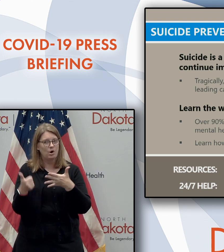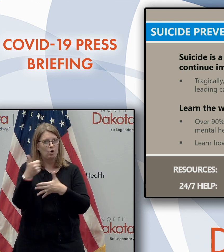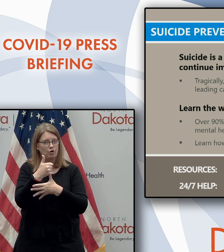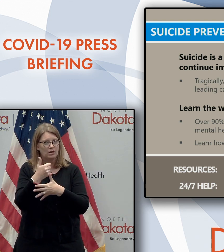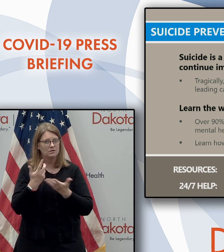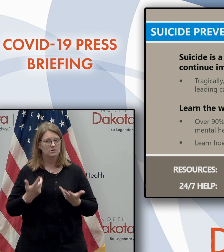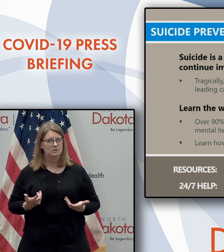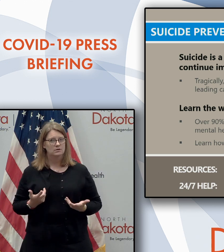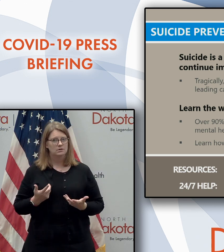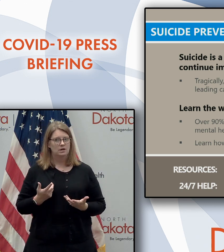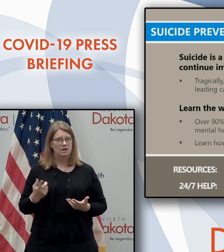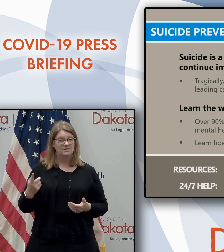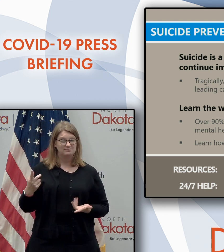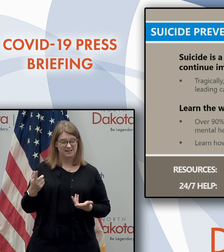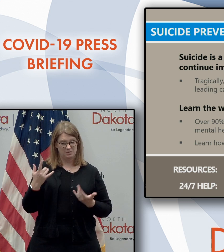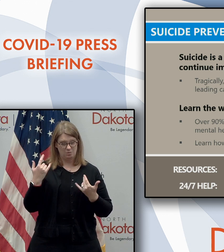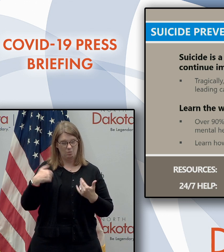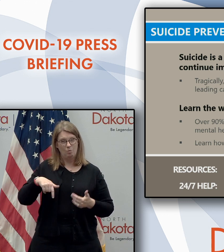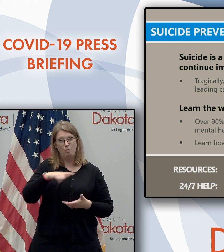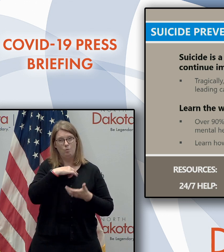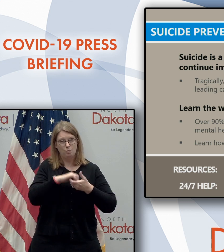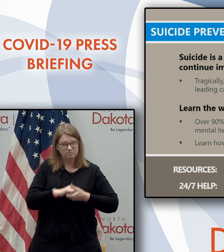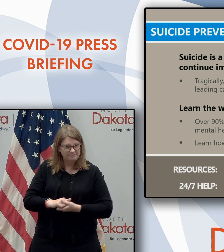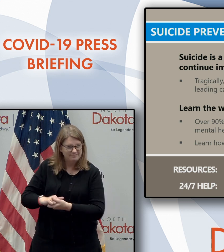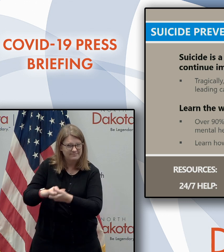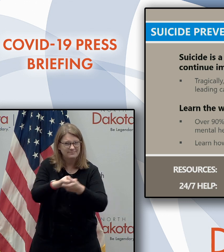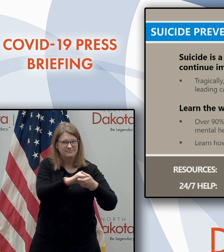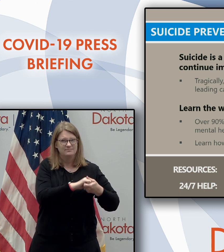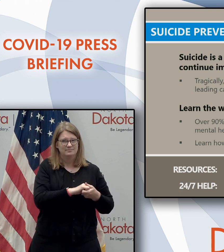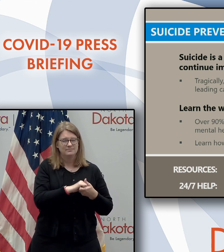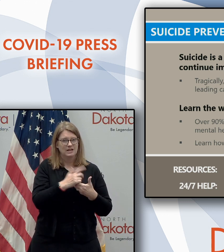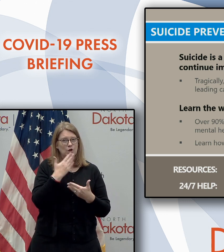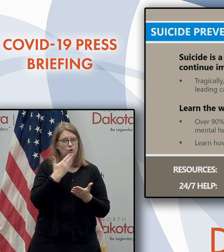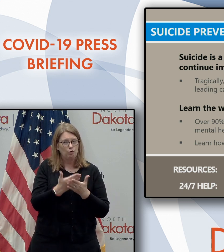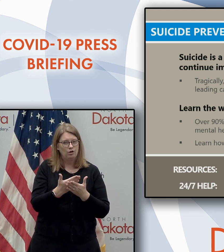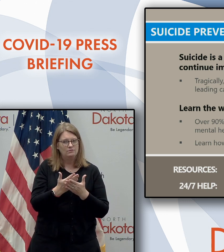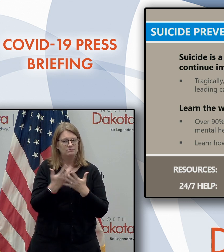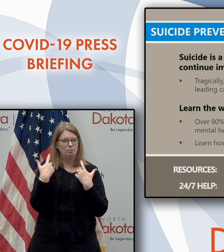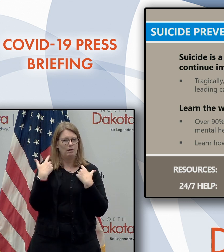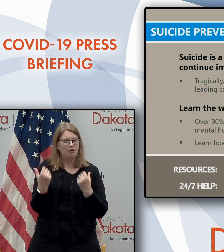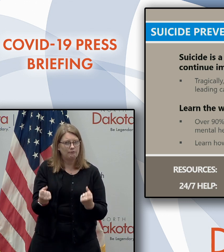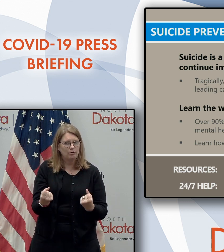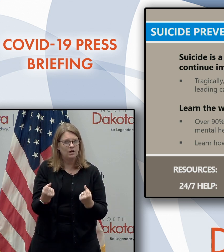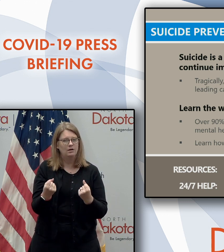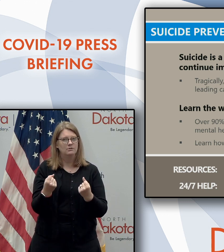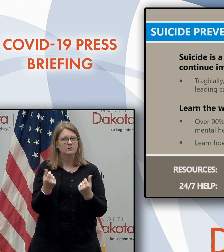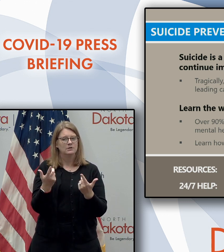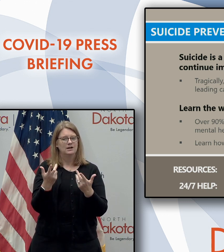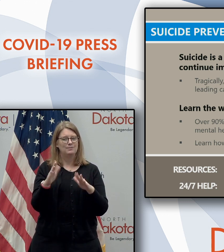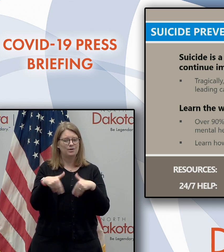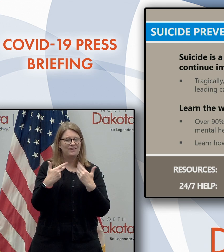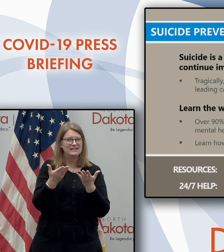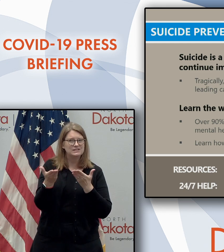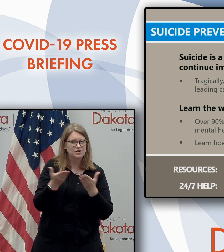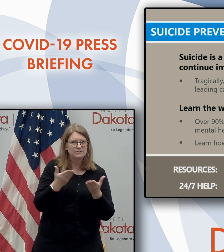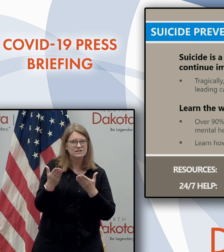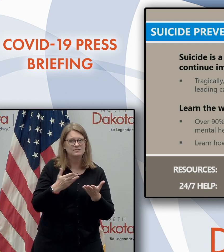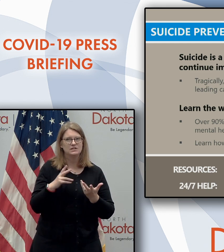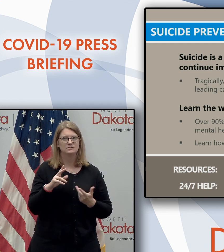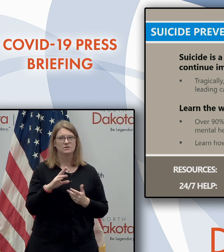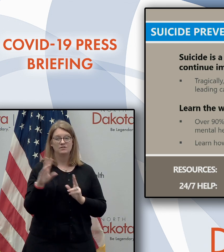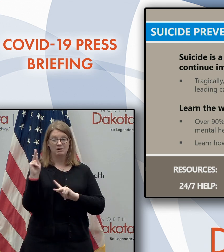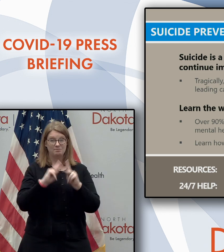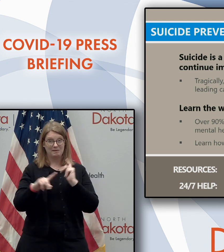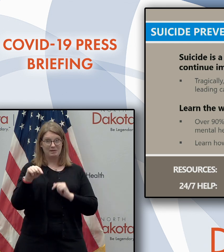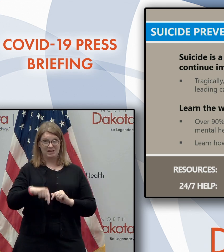can continue to implement effective prevention, intervention, recovery, and services so that North Dakotans can